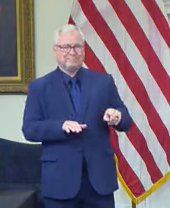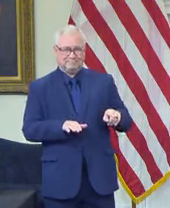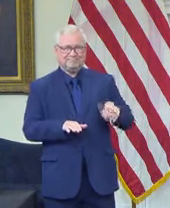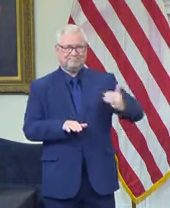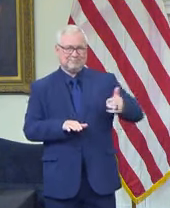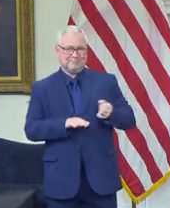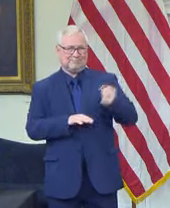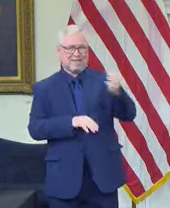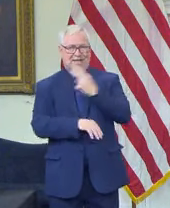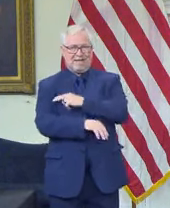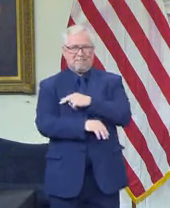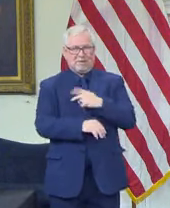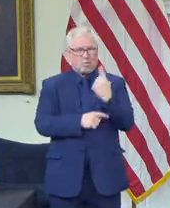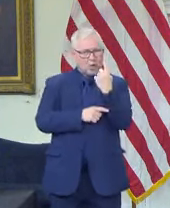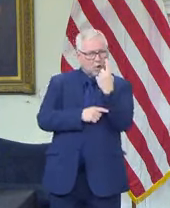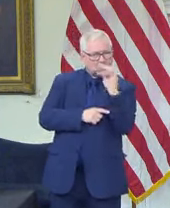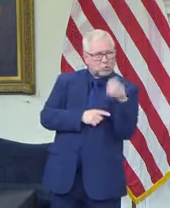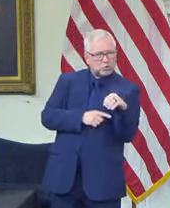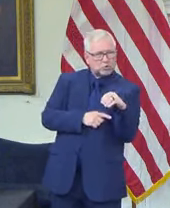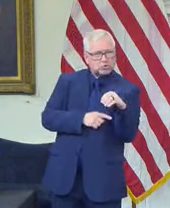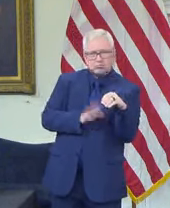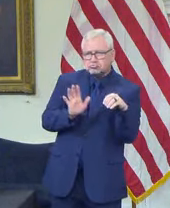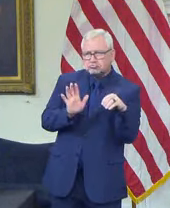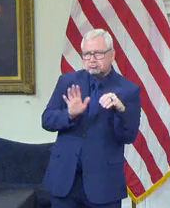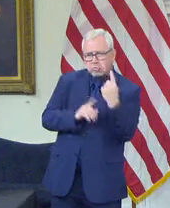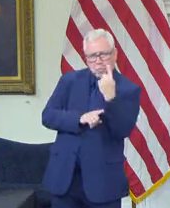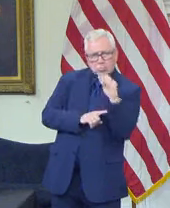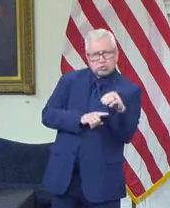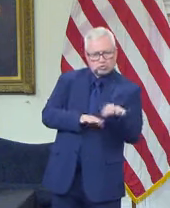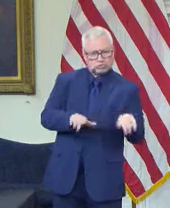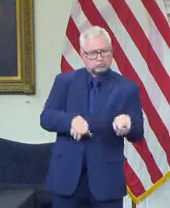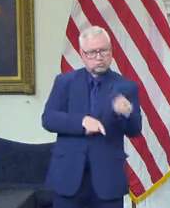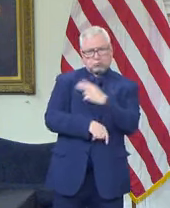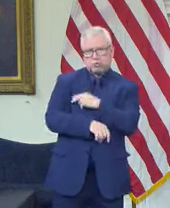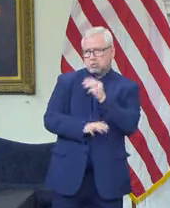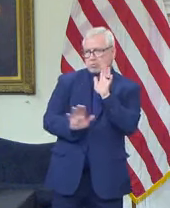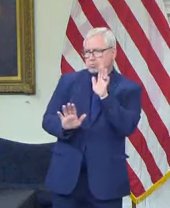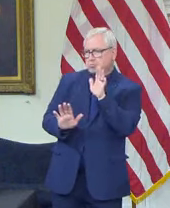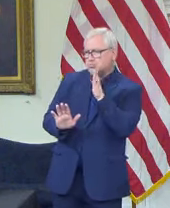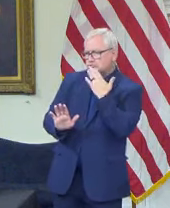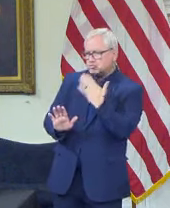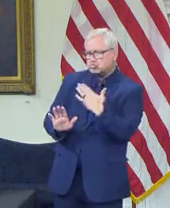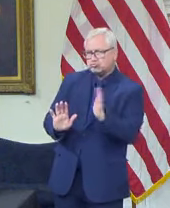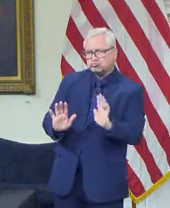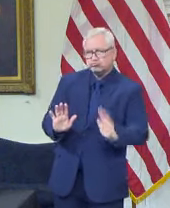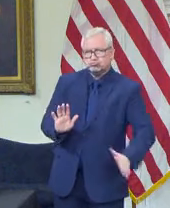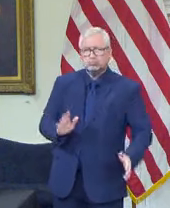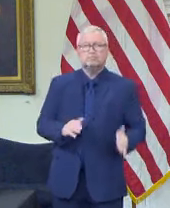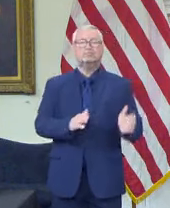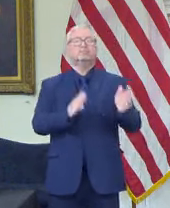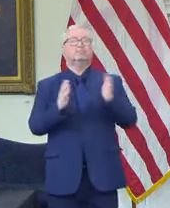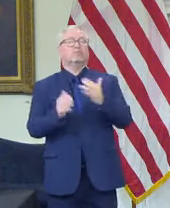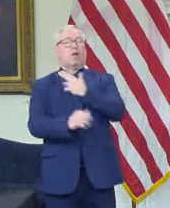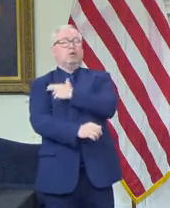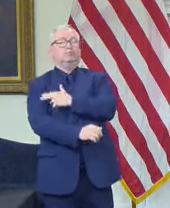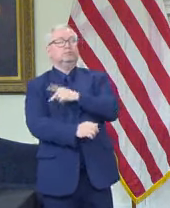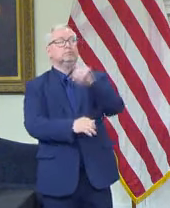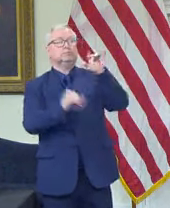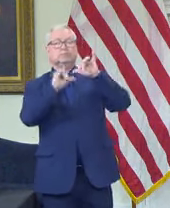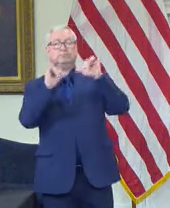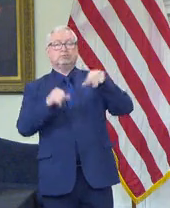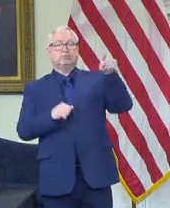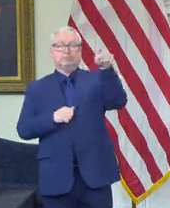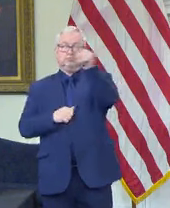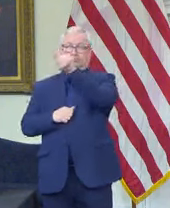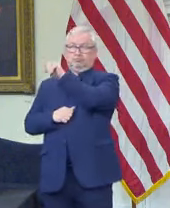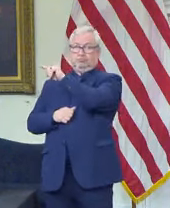1% of our hospitalizations. And we've reached the point at some of our hospital systems where they are